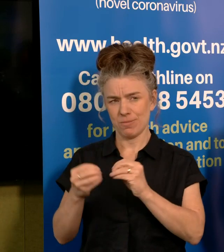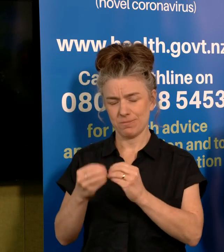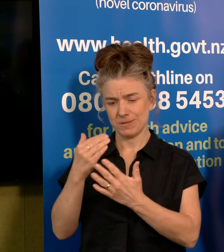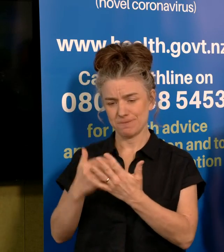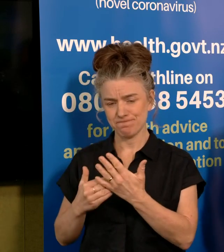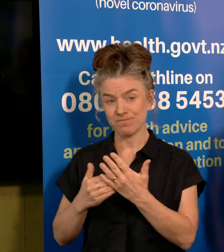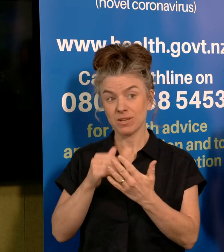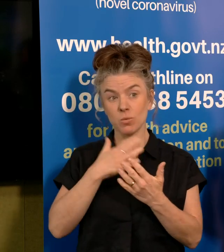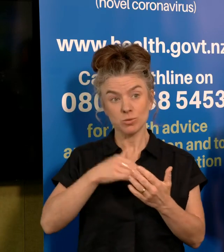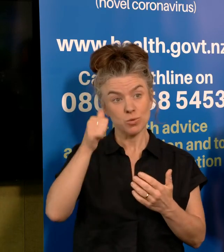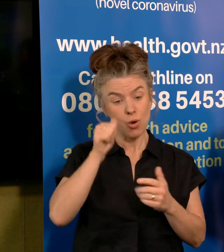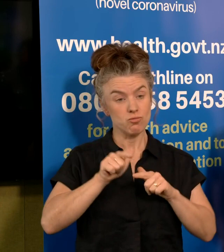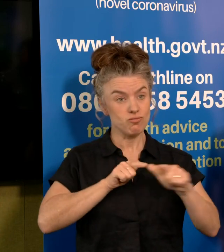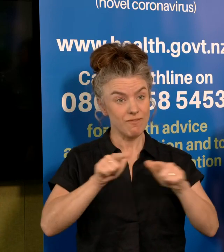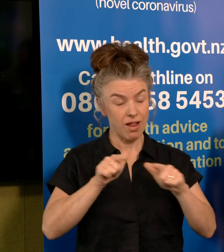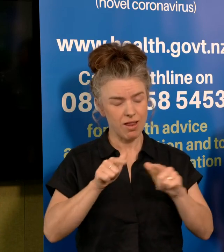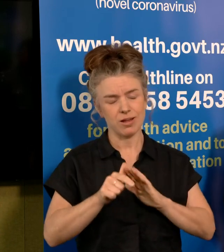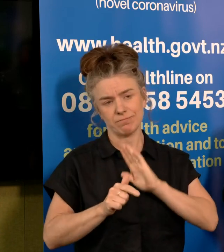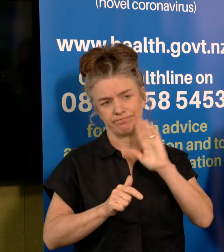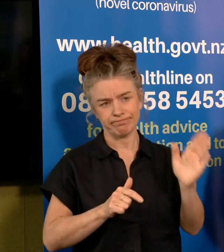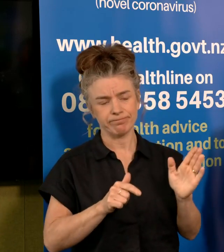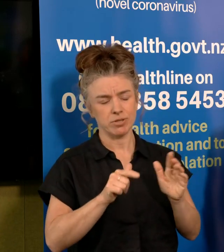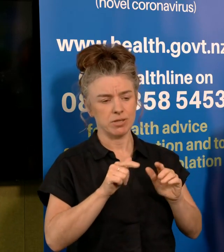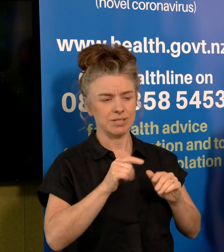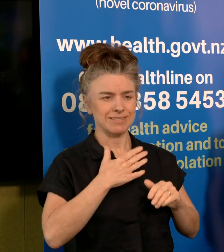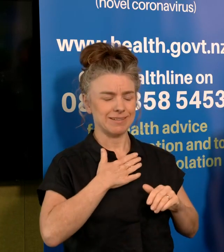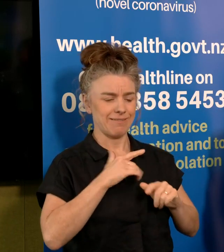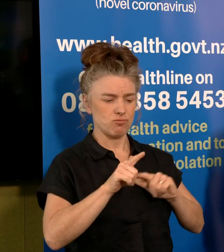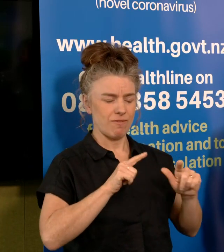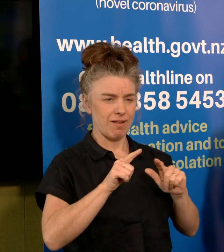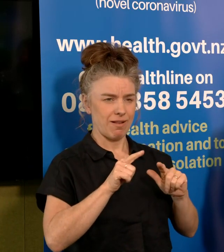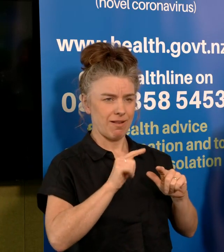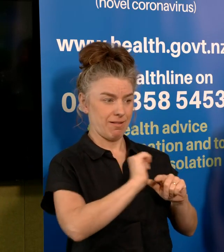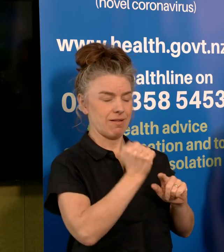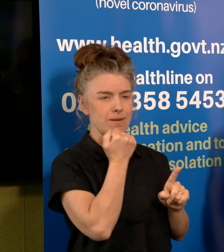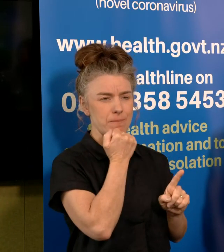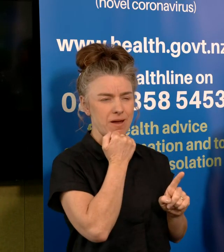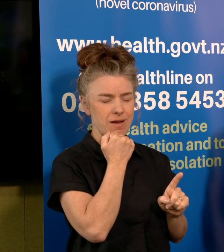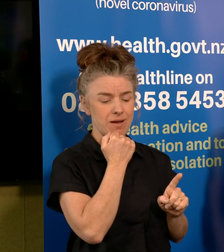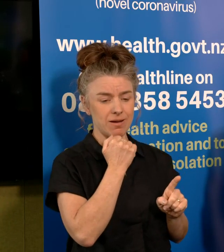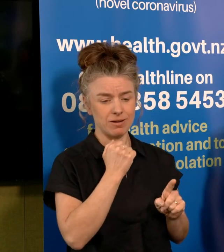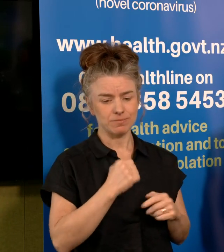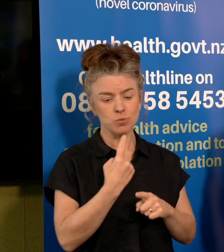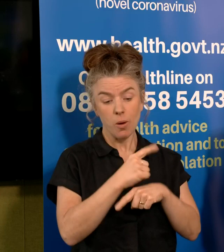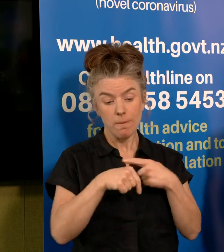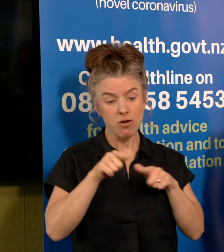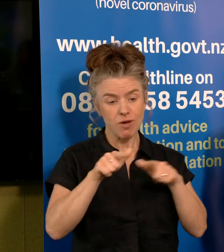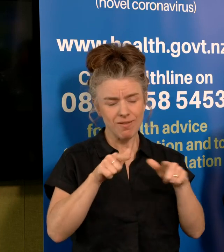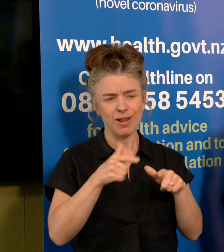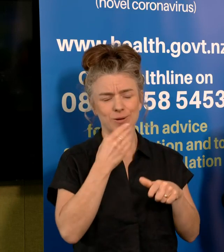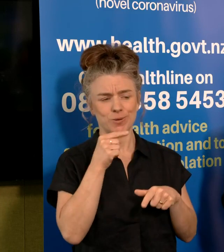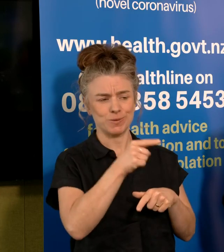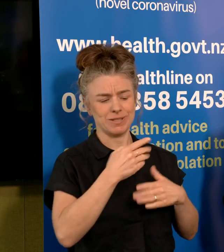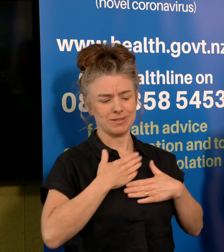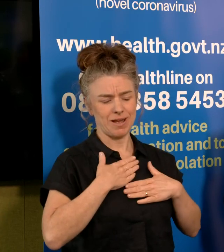in need of health advice, either about COVID-19 or about other health issues. Again, if it's about your own travel plans, please use